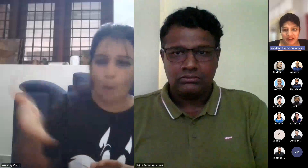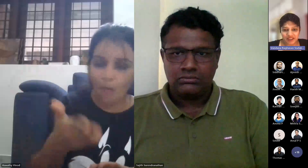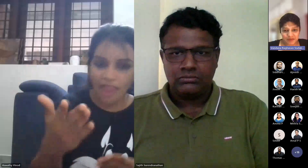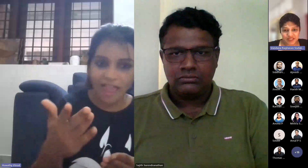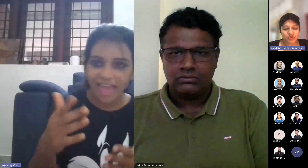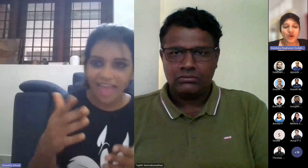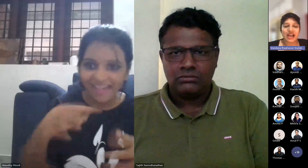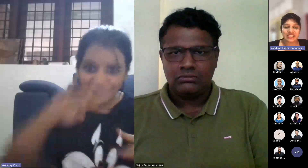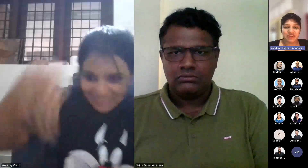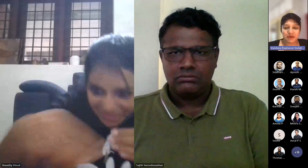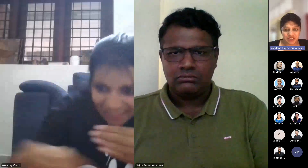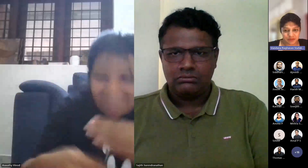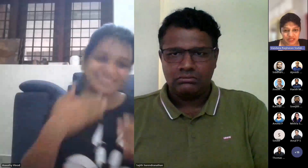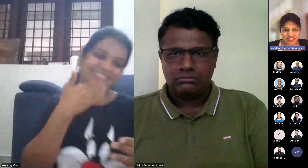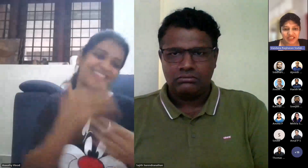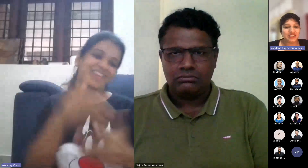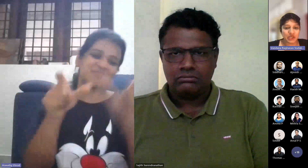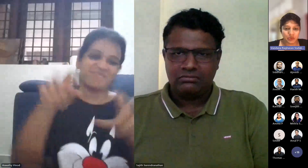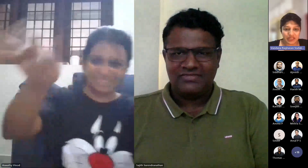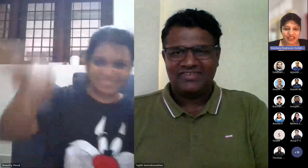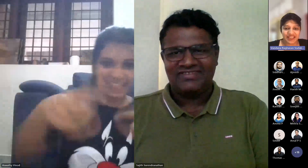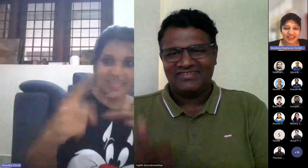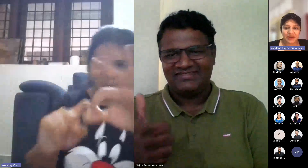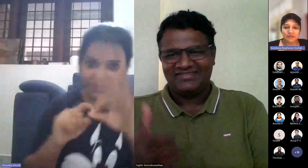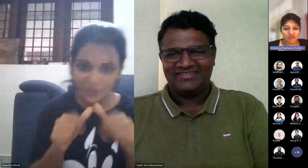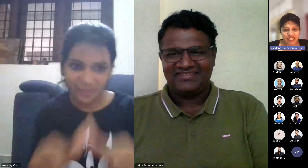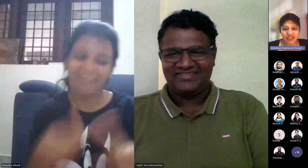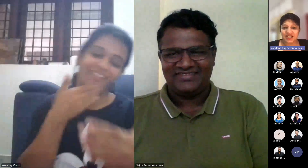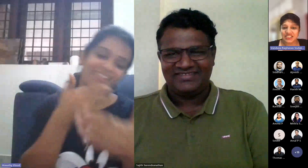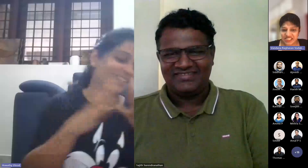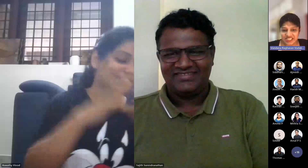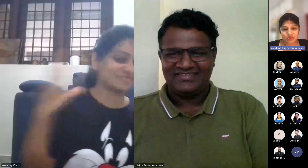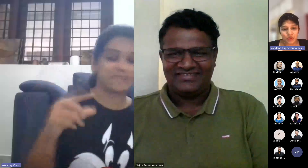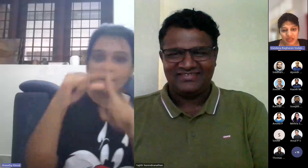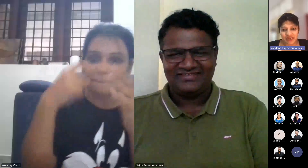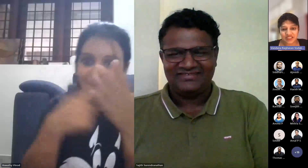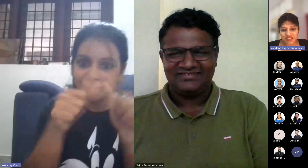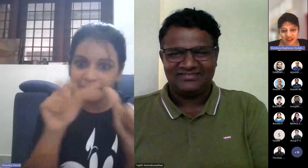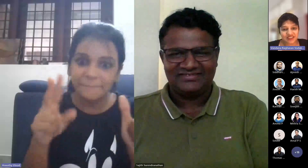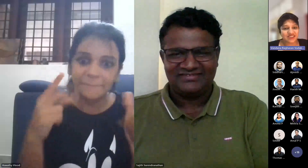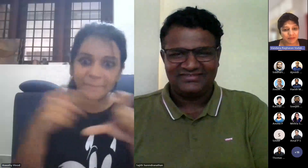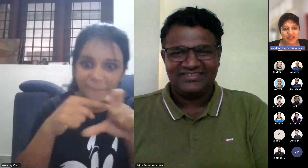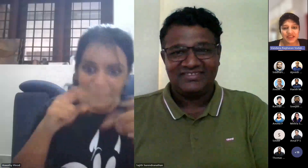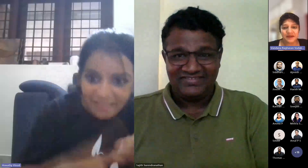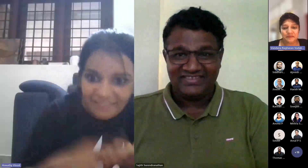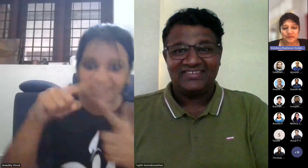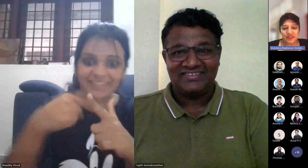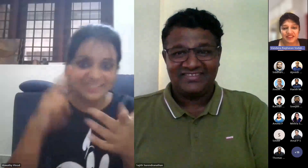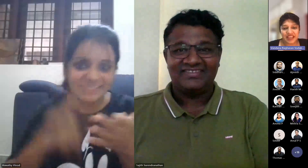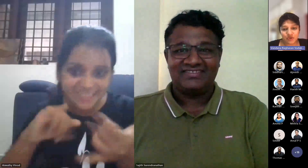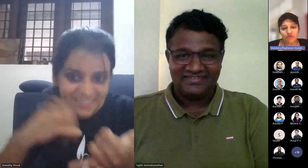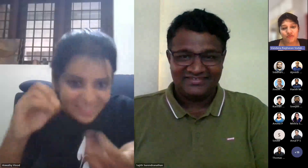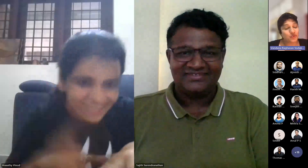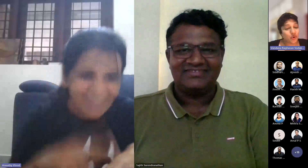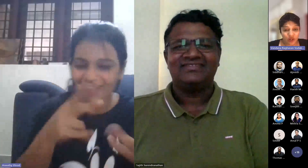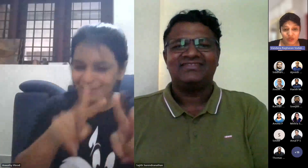all the participants who actively participated in the Q&A. Praveen, Jinsen, Vivek, Siddharth, Sebi.